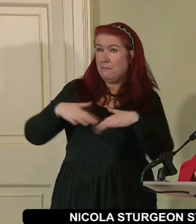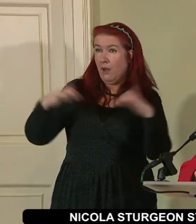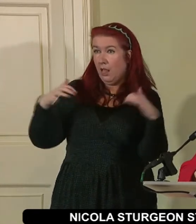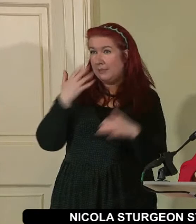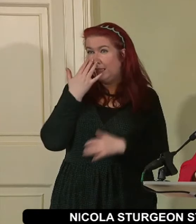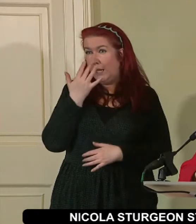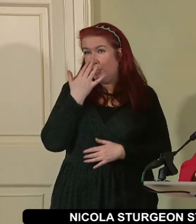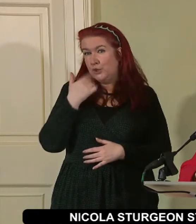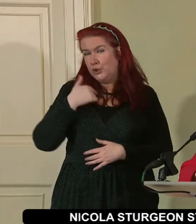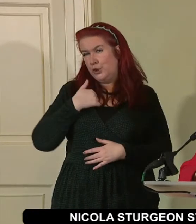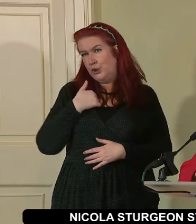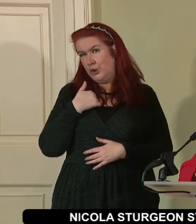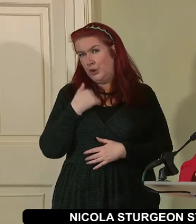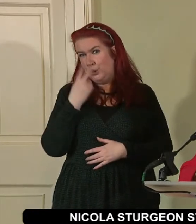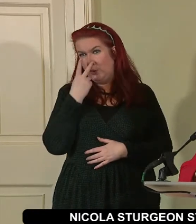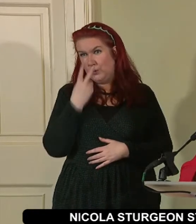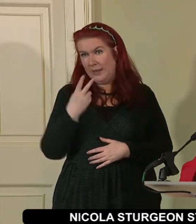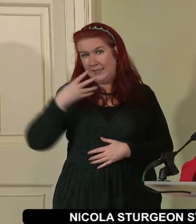was,